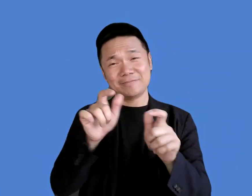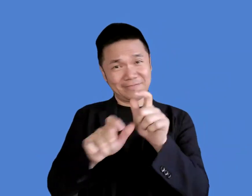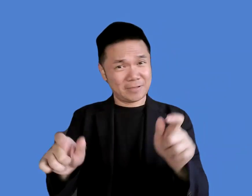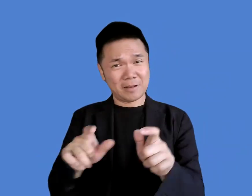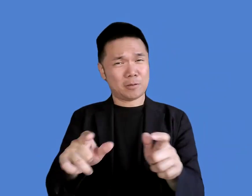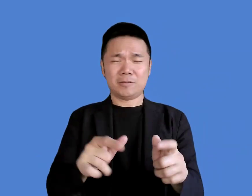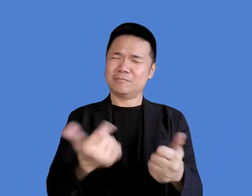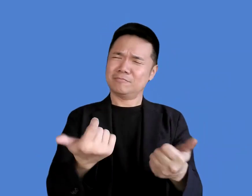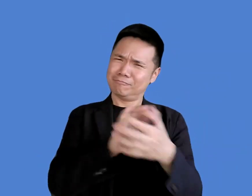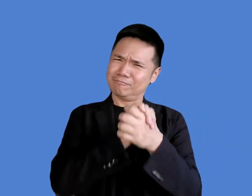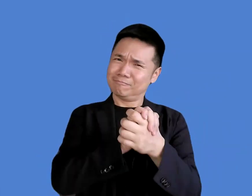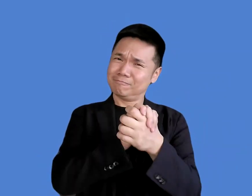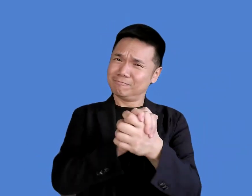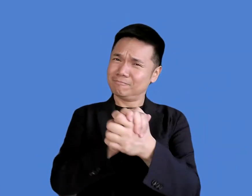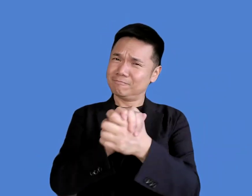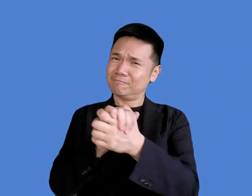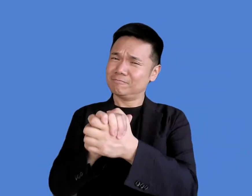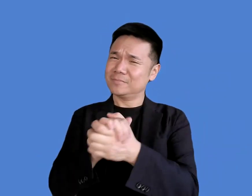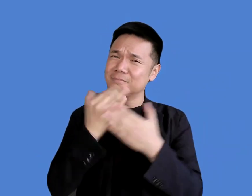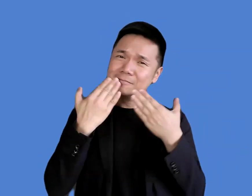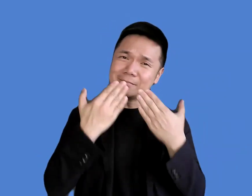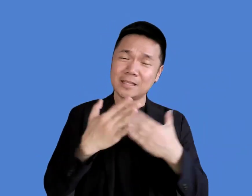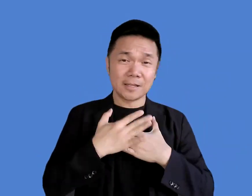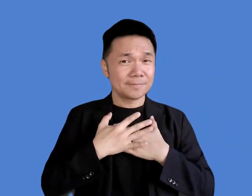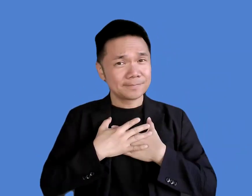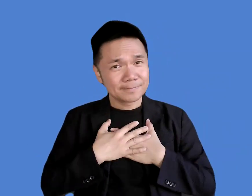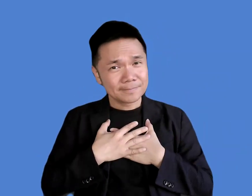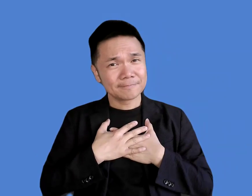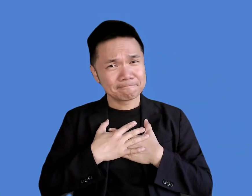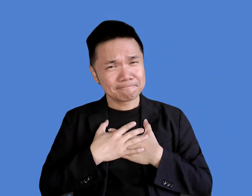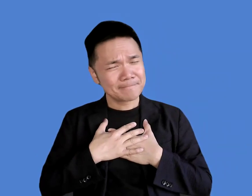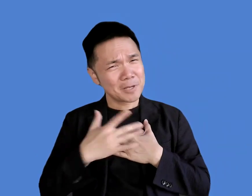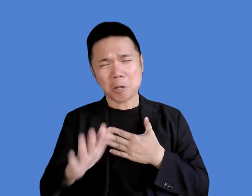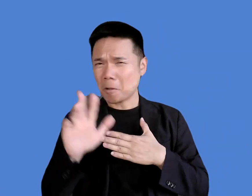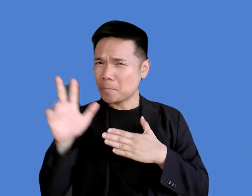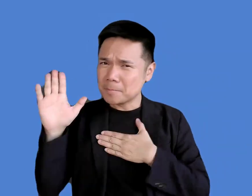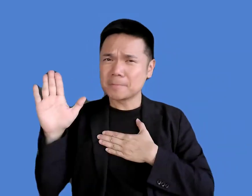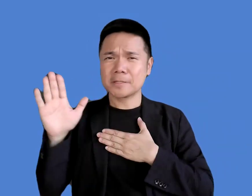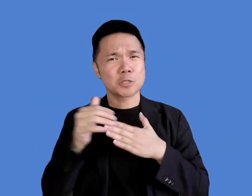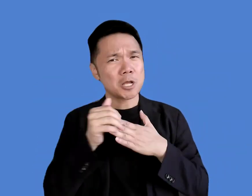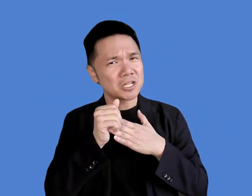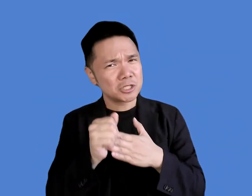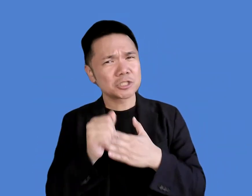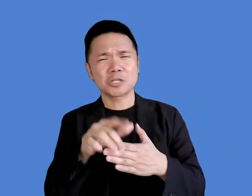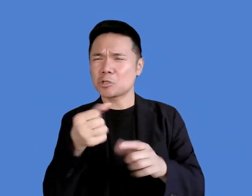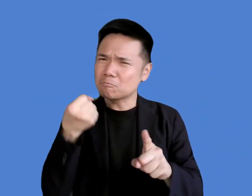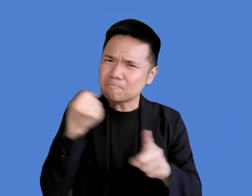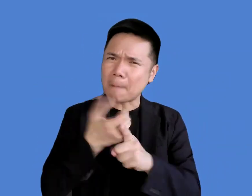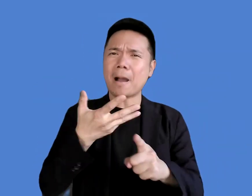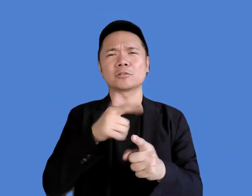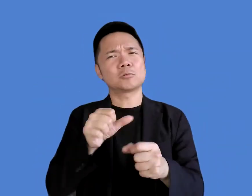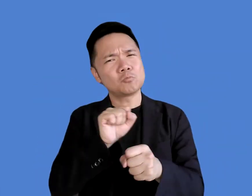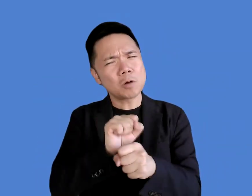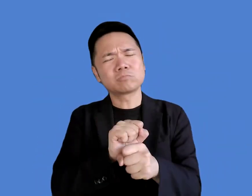extraordinary commendation for your leadership, your vision, your commitment, and the impact that you bring.